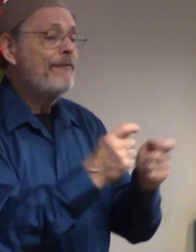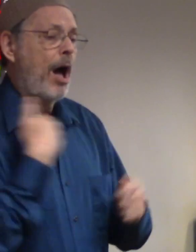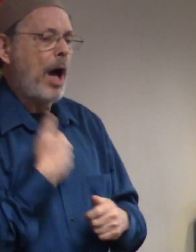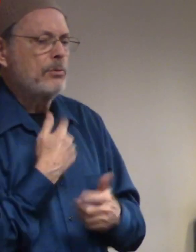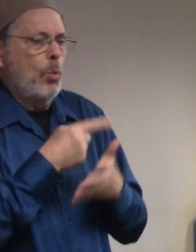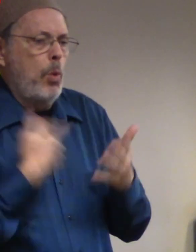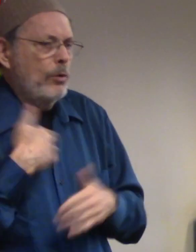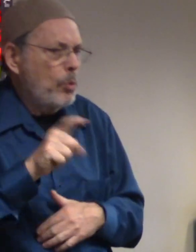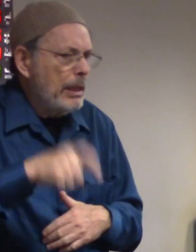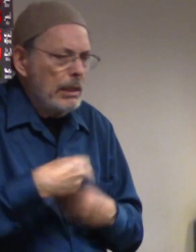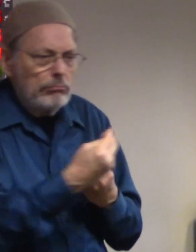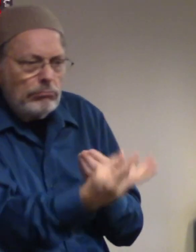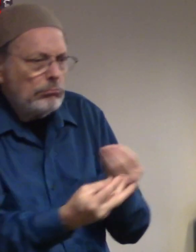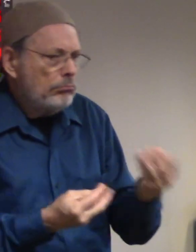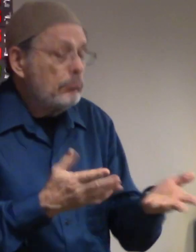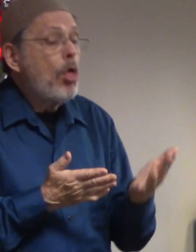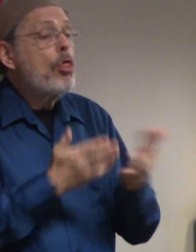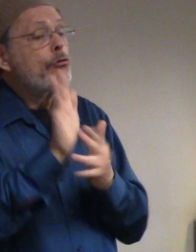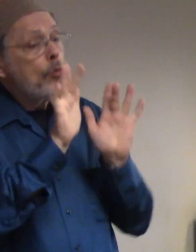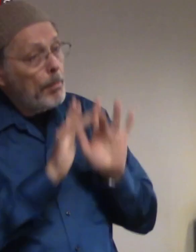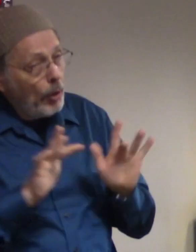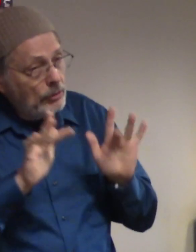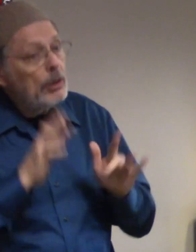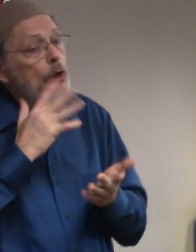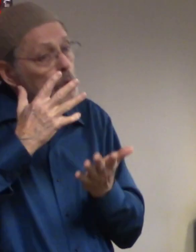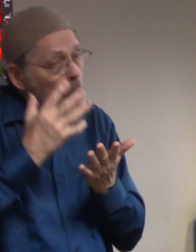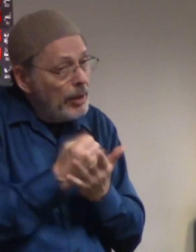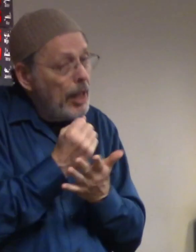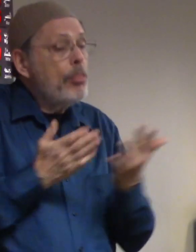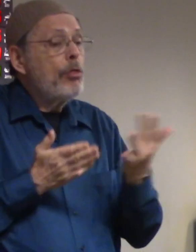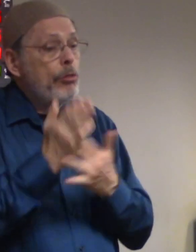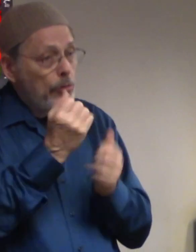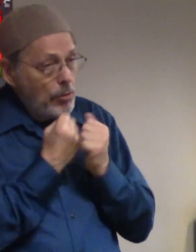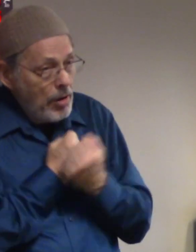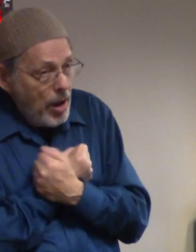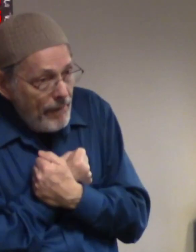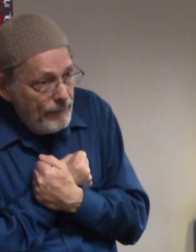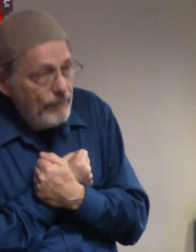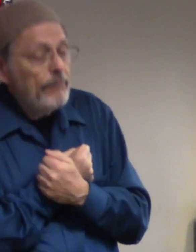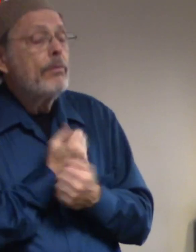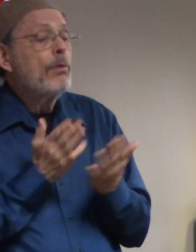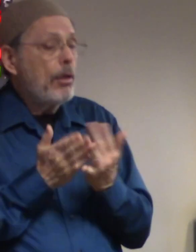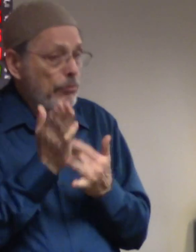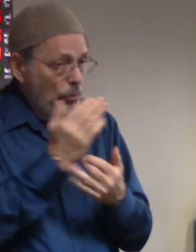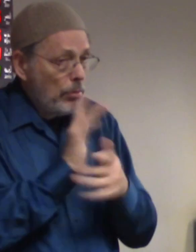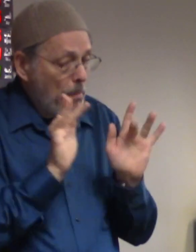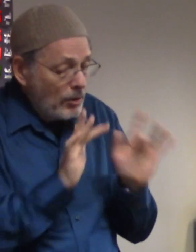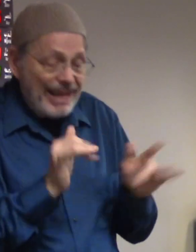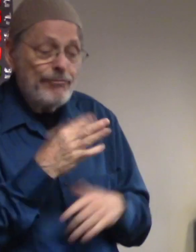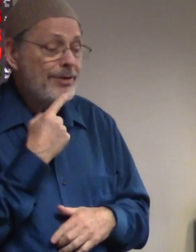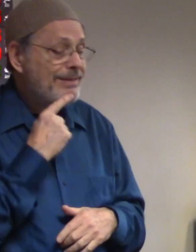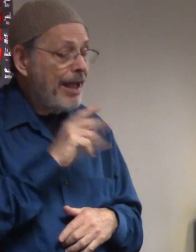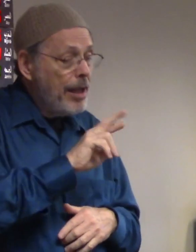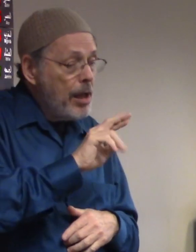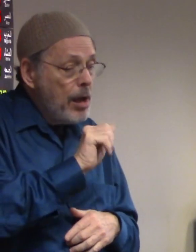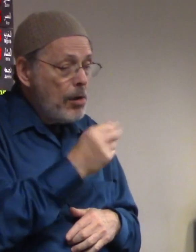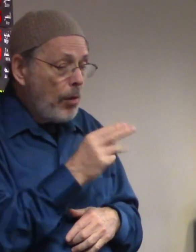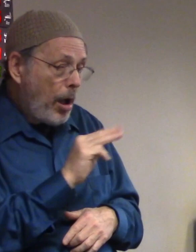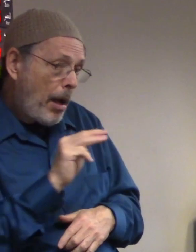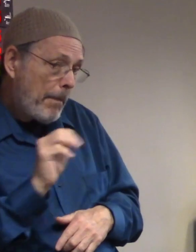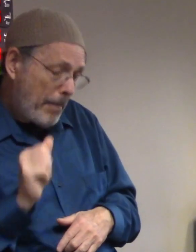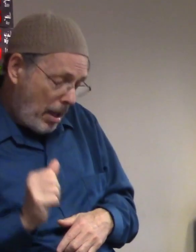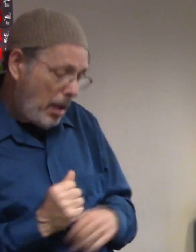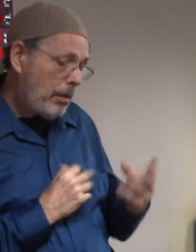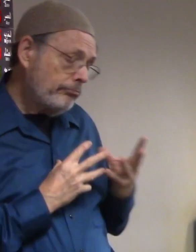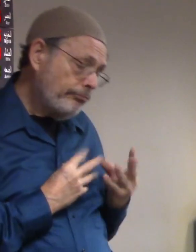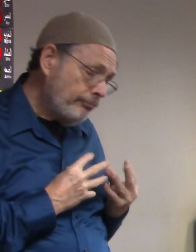provides. But through mercy you get, through love and mercy. So, and if you're saying rahmah, wa ma arsalnaka illa rahmatan